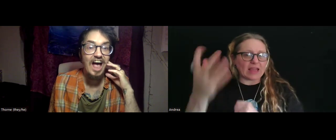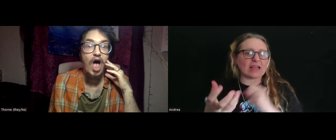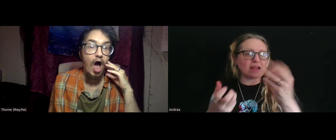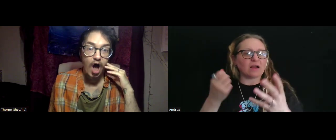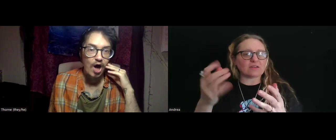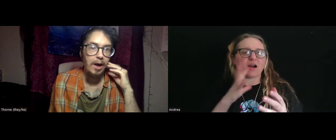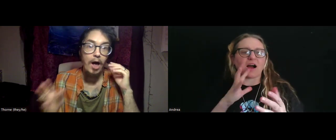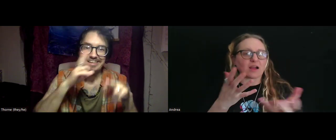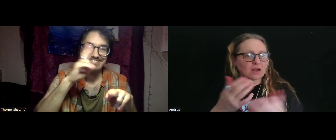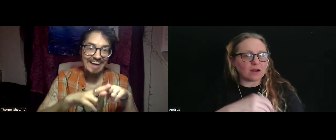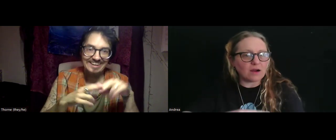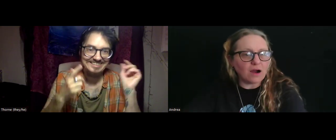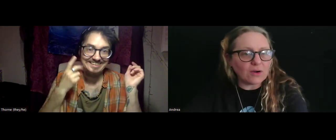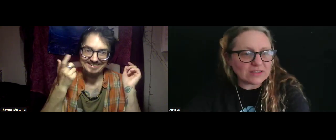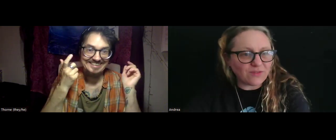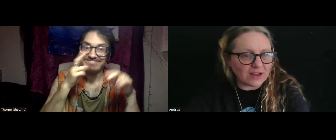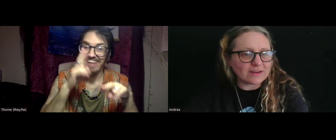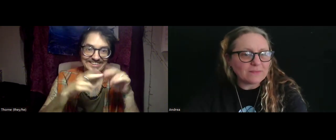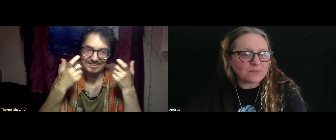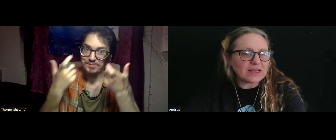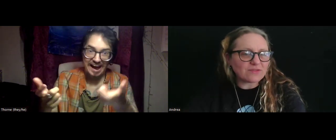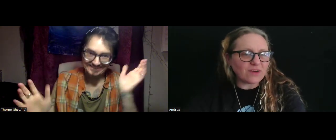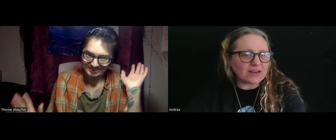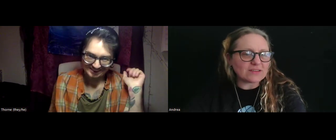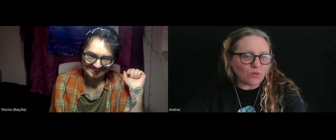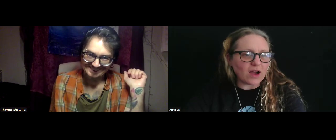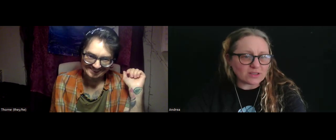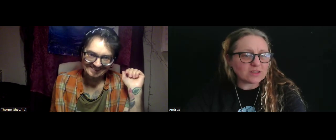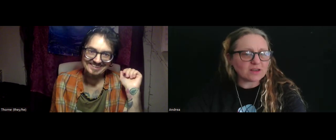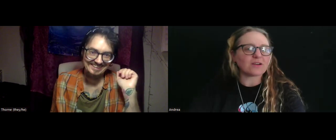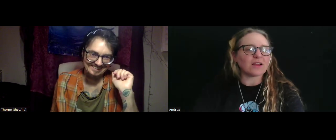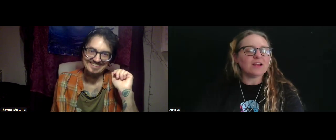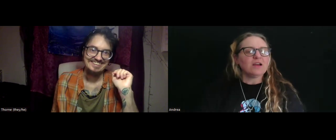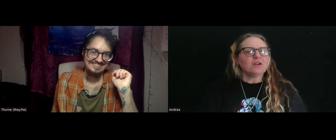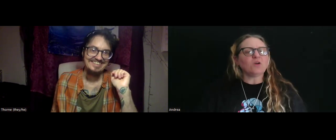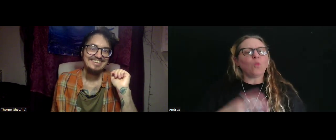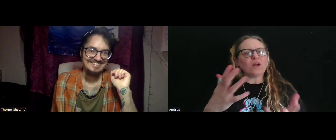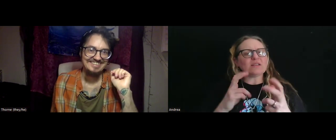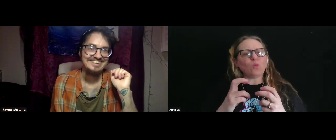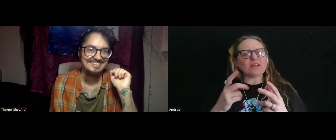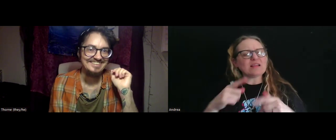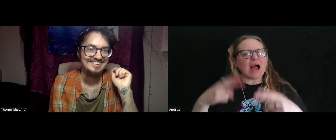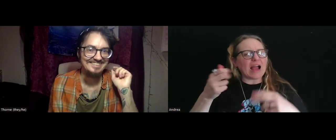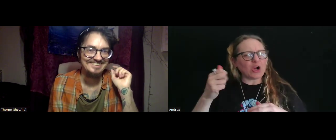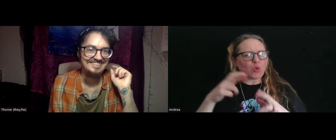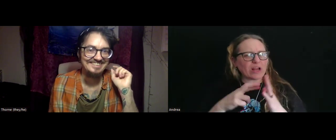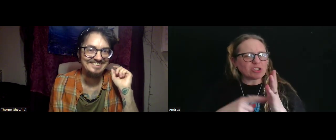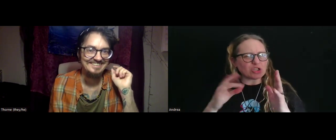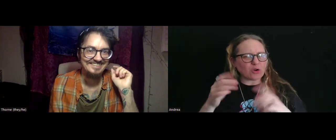they talk. Oh, it's fun. It's fun to watch. Okay. So what does the higher register of